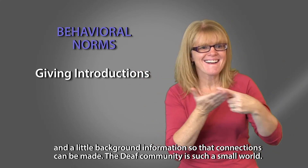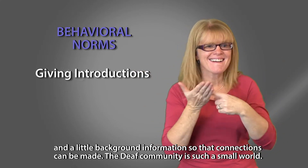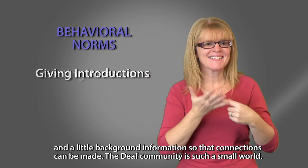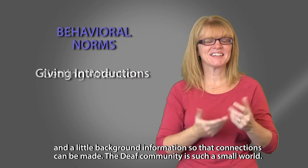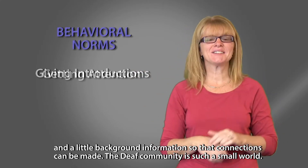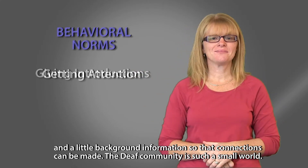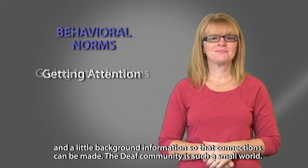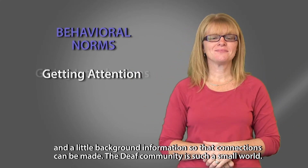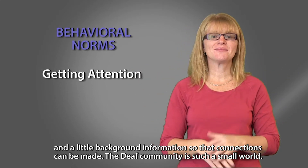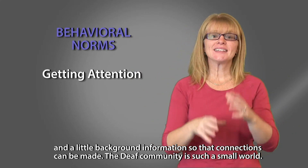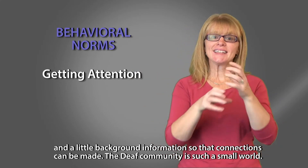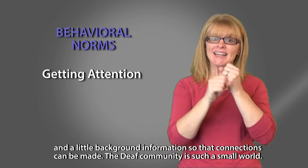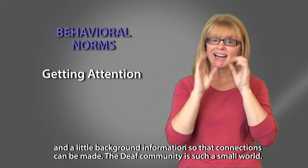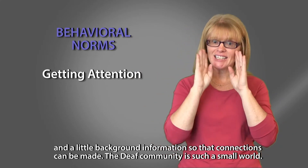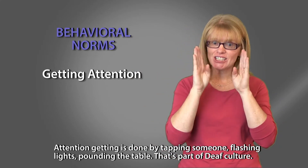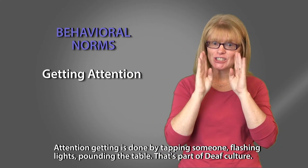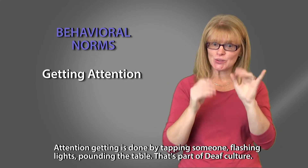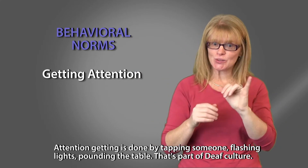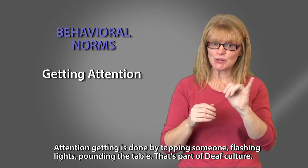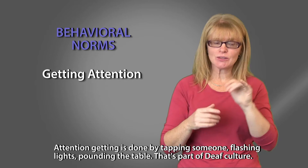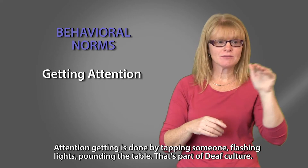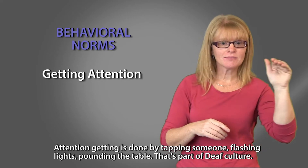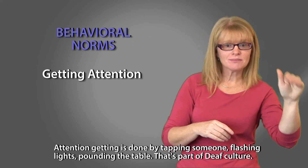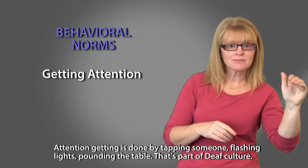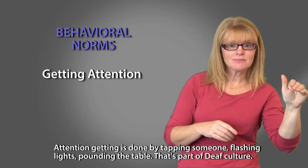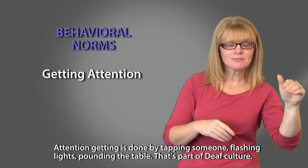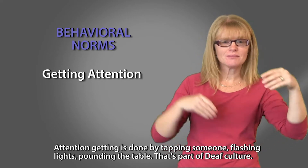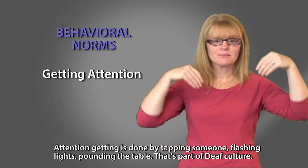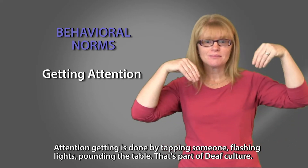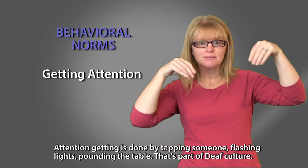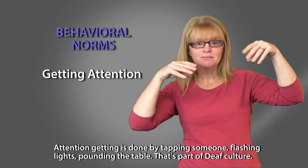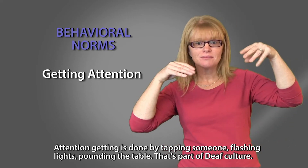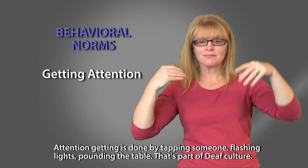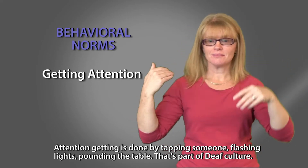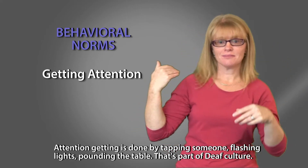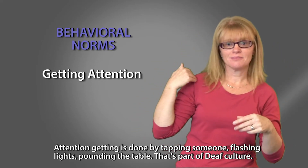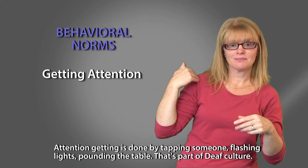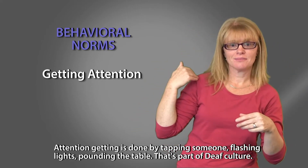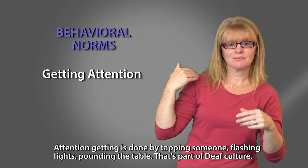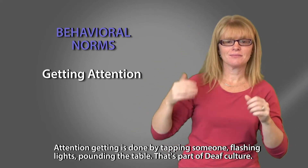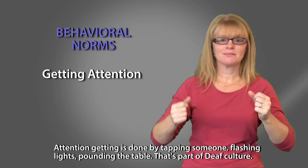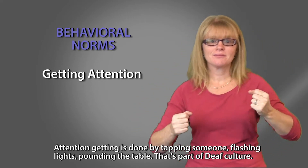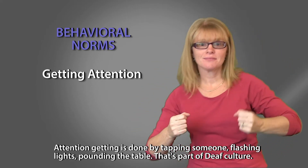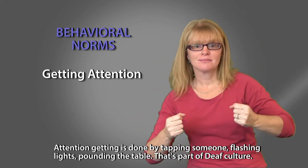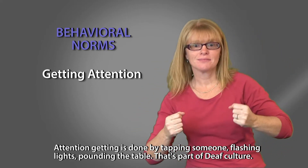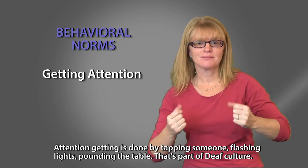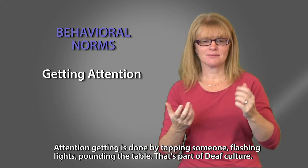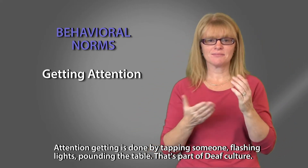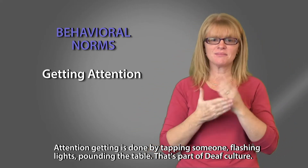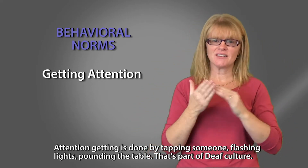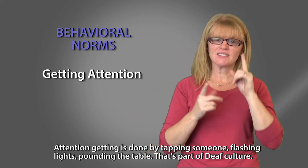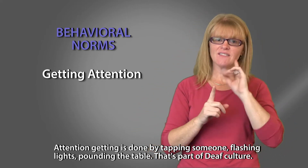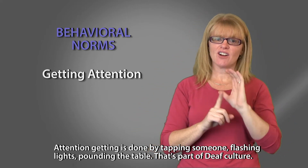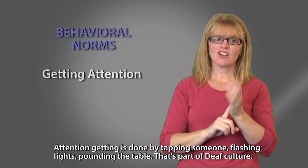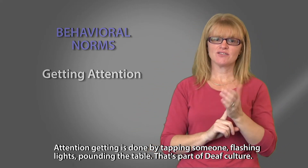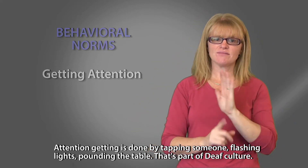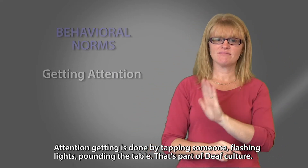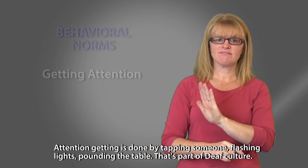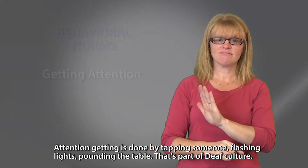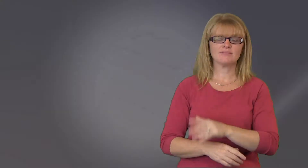community is such a small world. Attention getting is done by tapping someone, flashing lights, pounding the table. That's part of